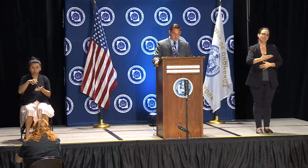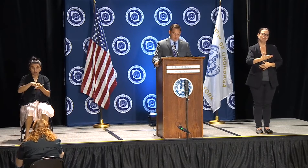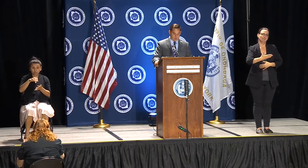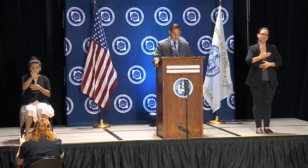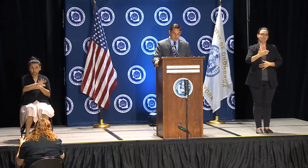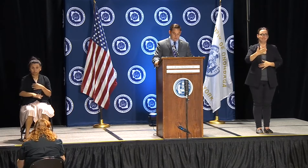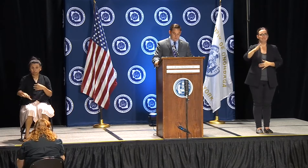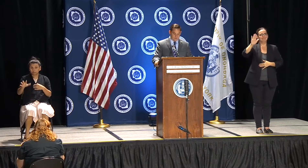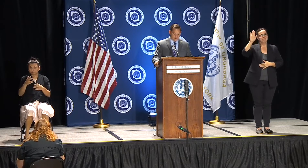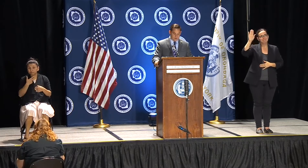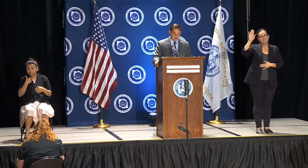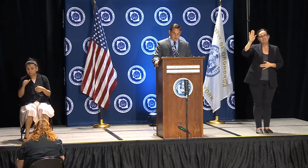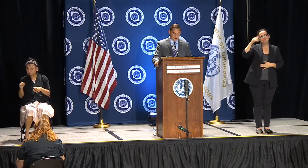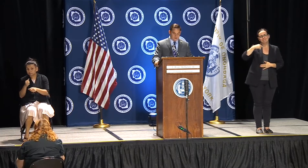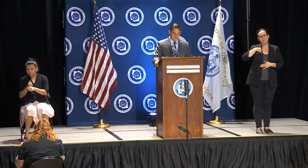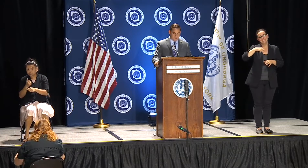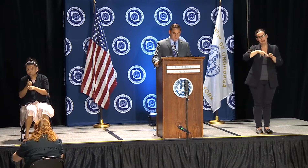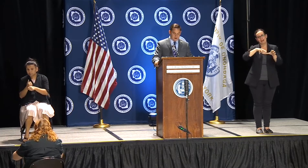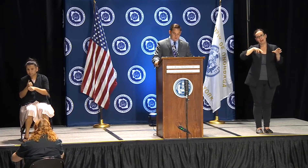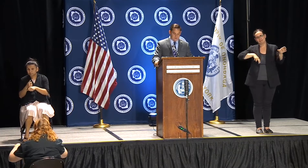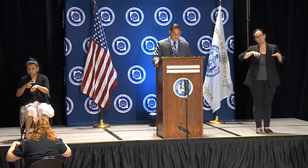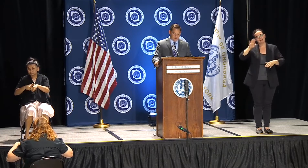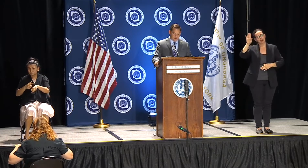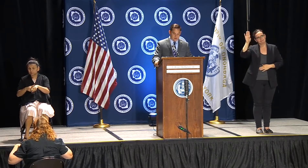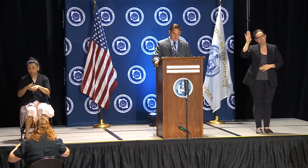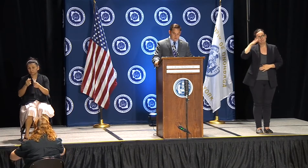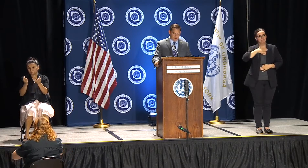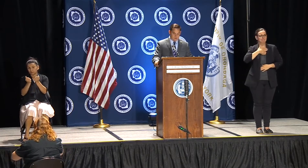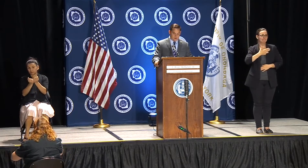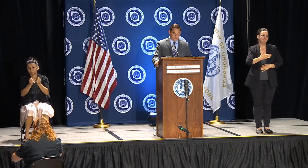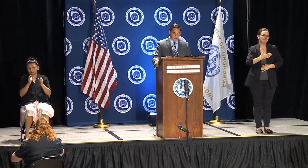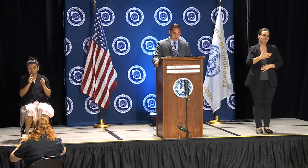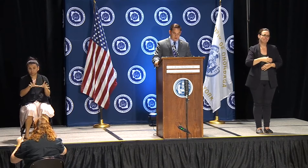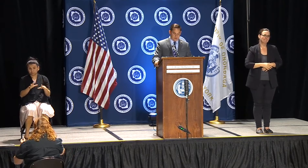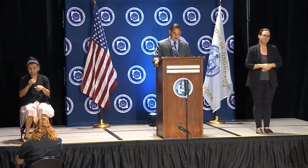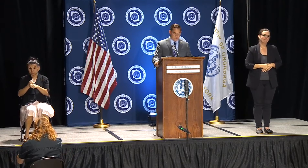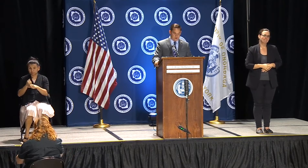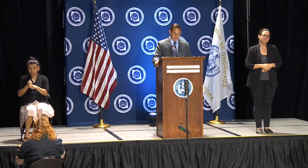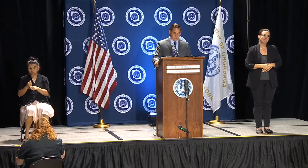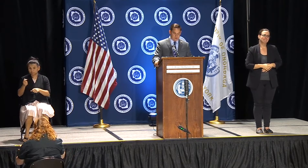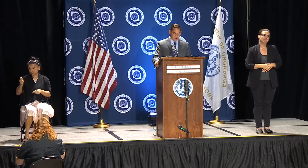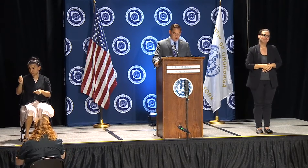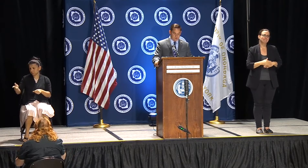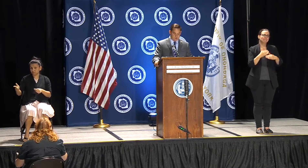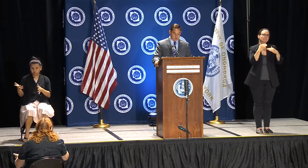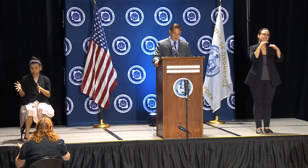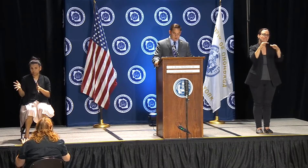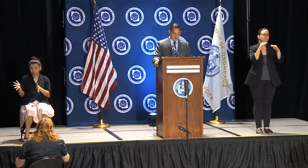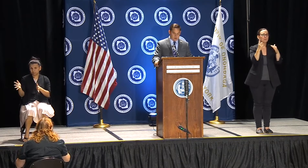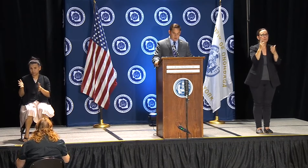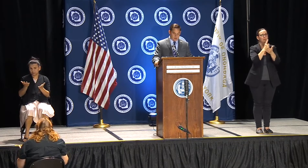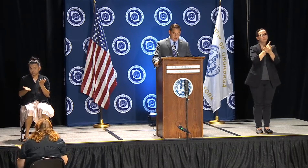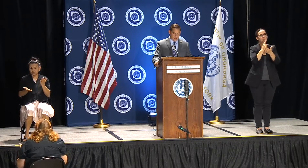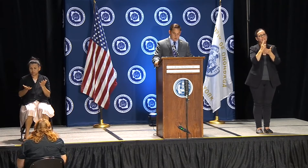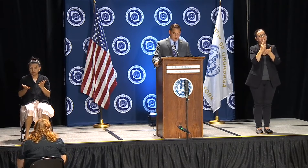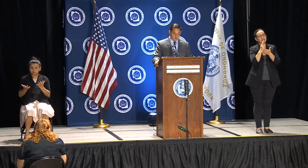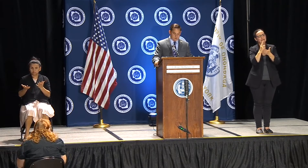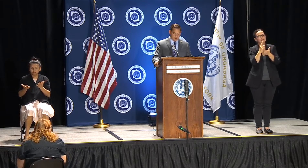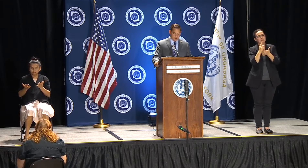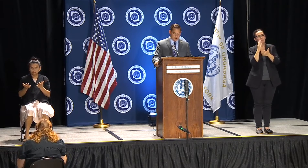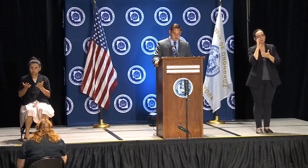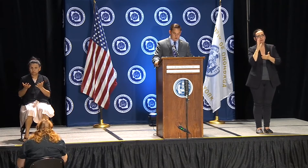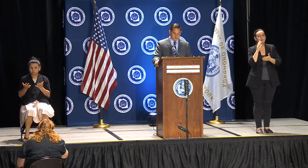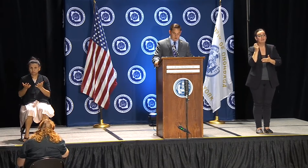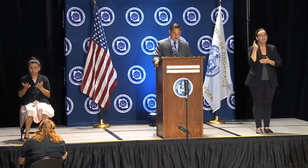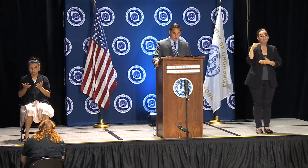minimum of 1 week. This is based off of individuals who may have child care, family care issues, and those